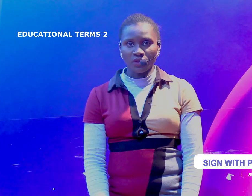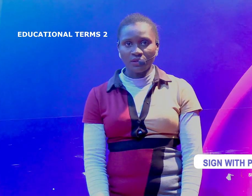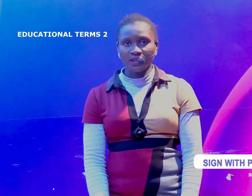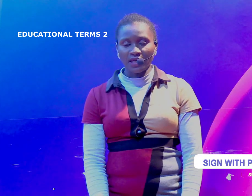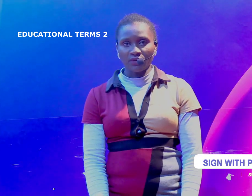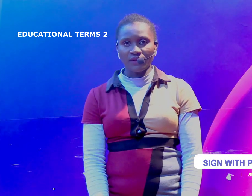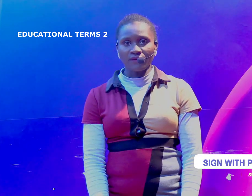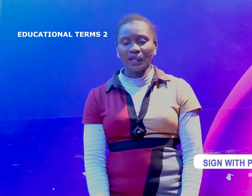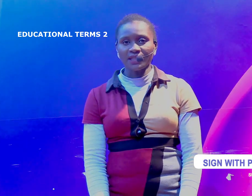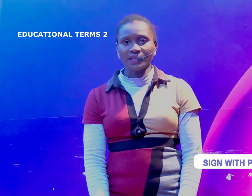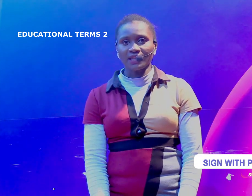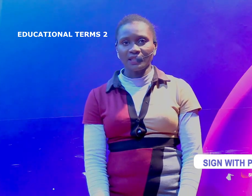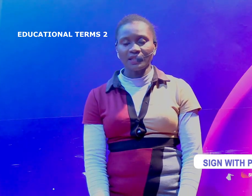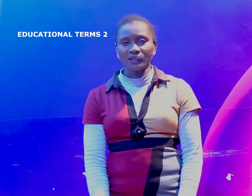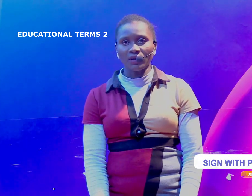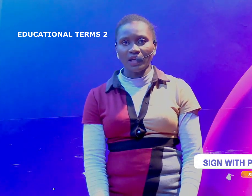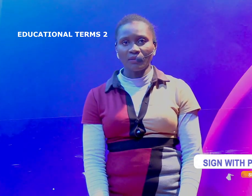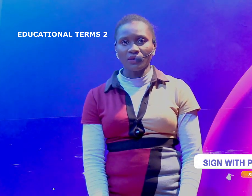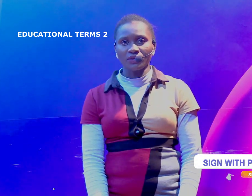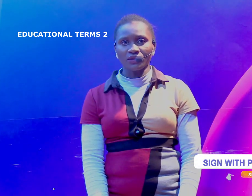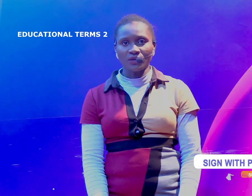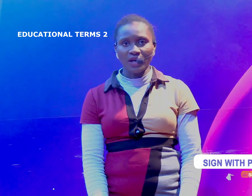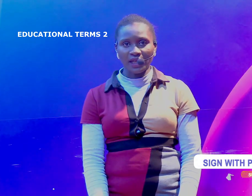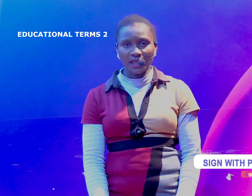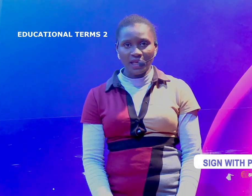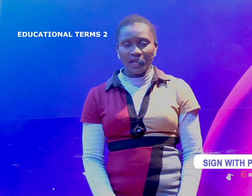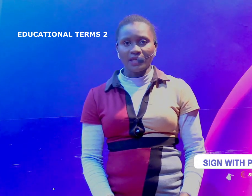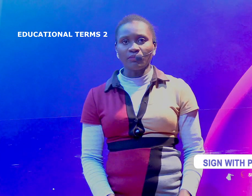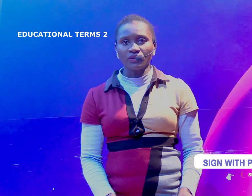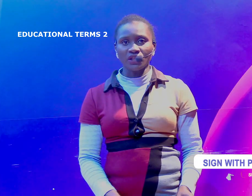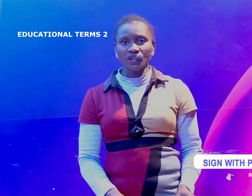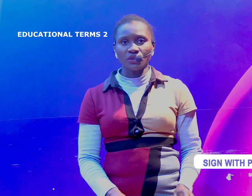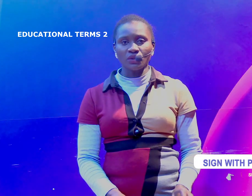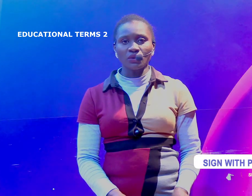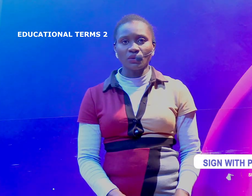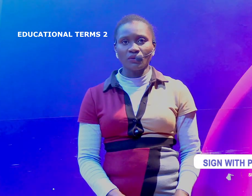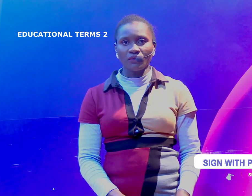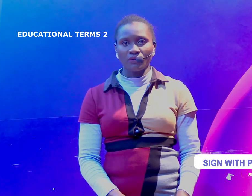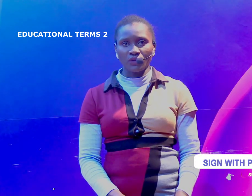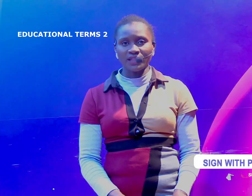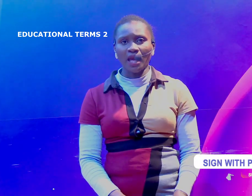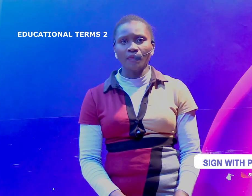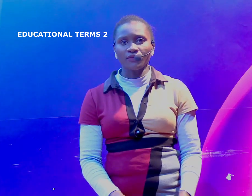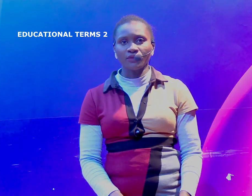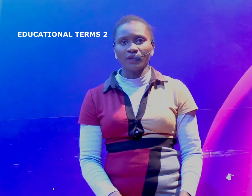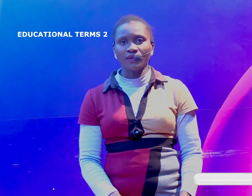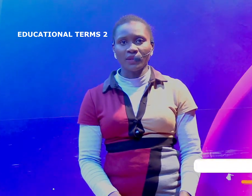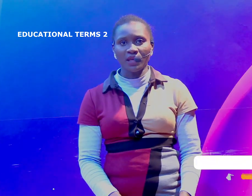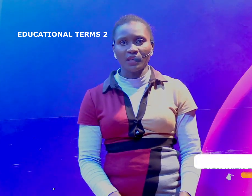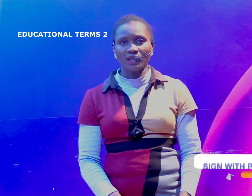Sign with Phyllis, and I just welcome you so highly and appreciate you for your time, for everything that you have